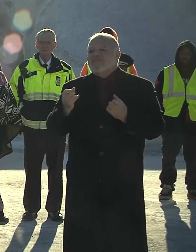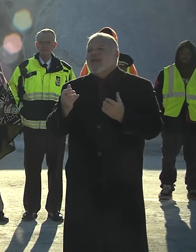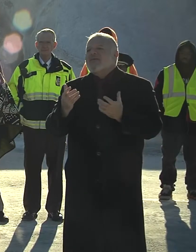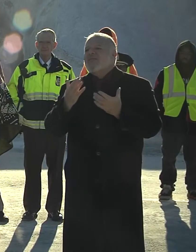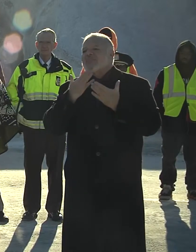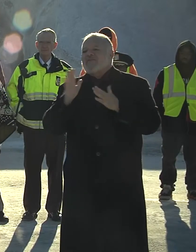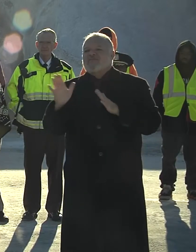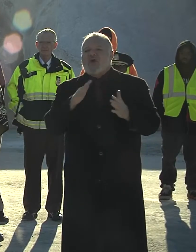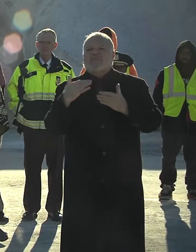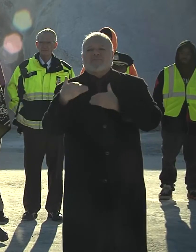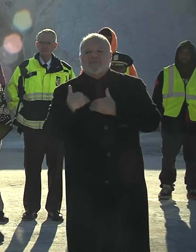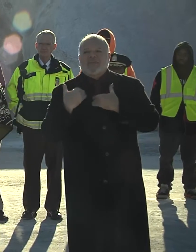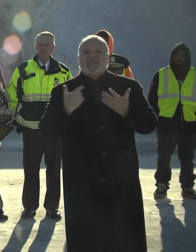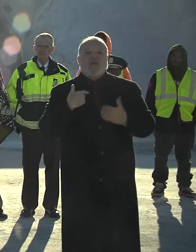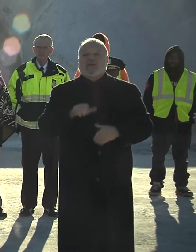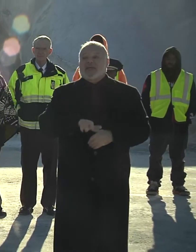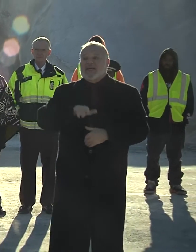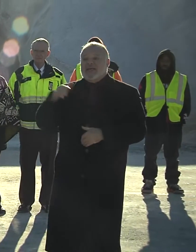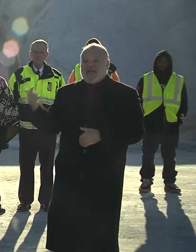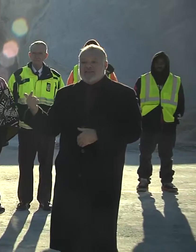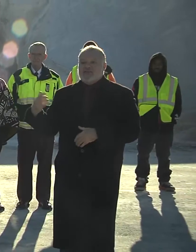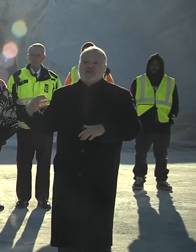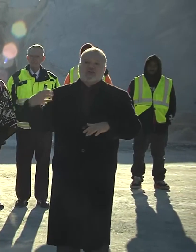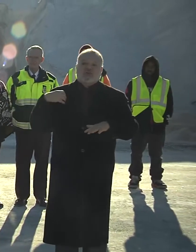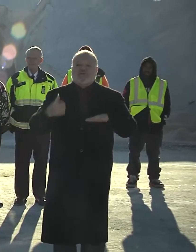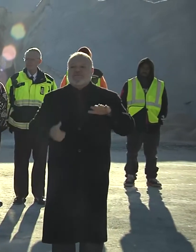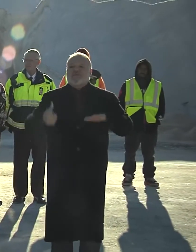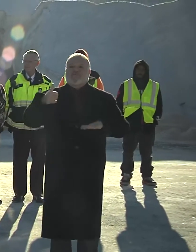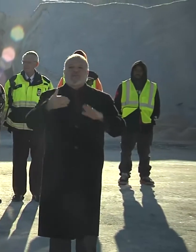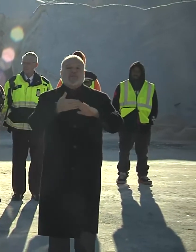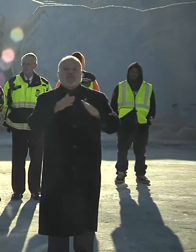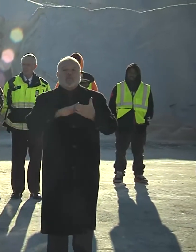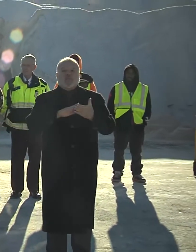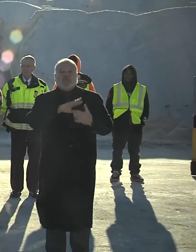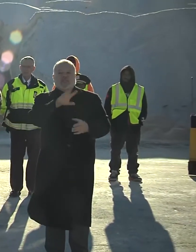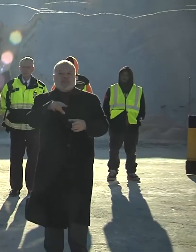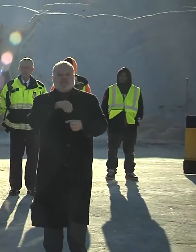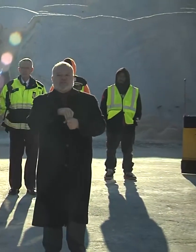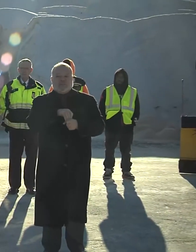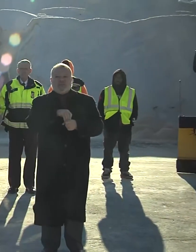hand it over to our Chief of Community Engagement, Brianna Millard.